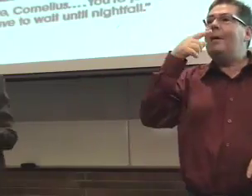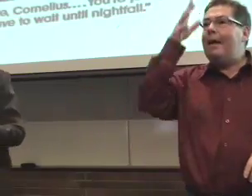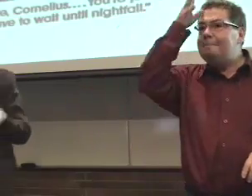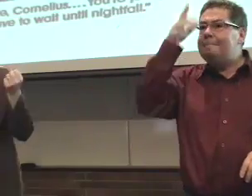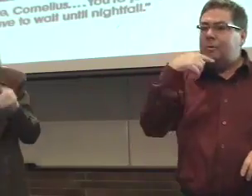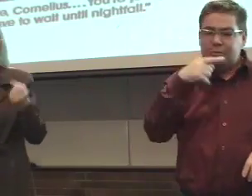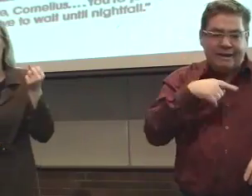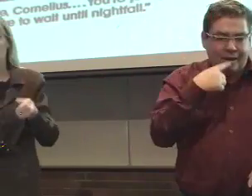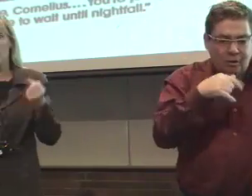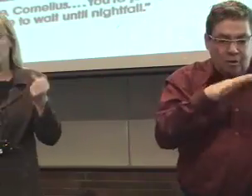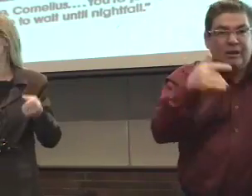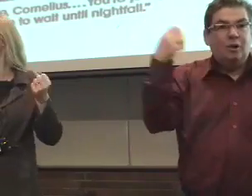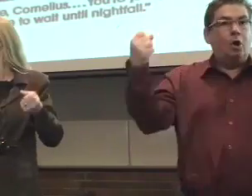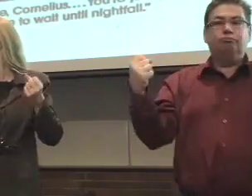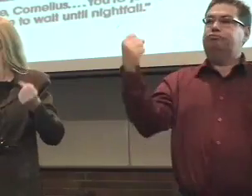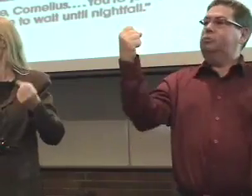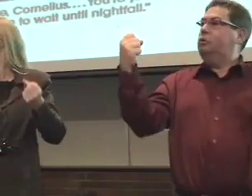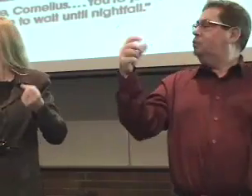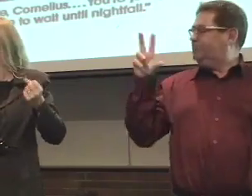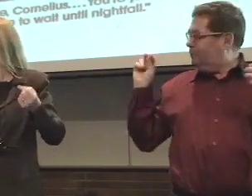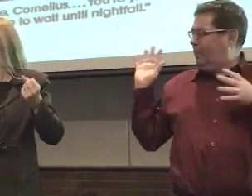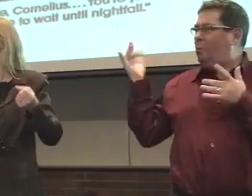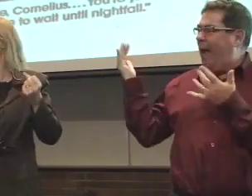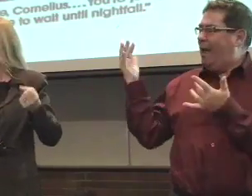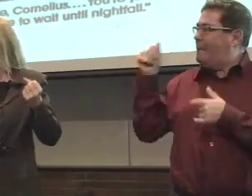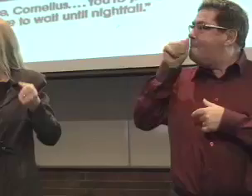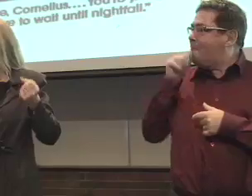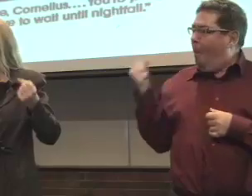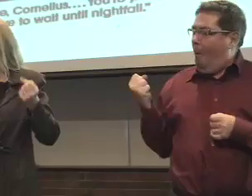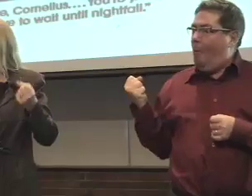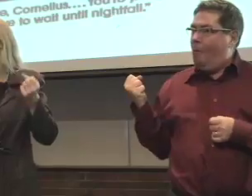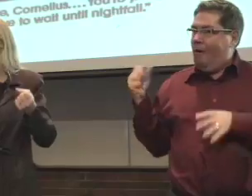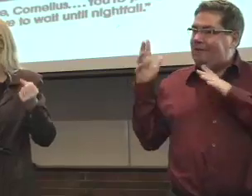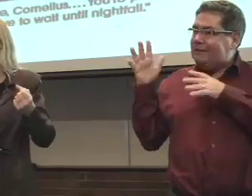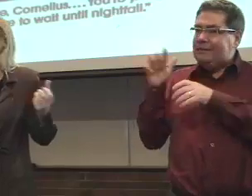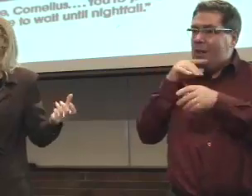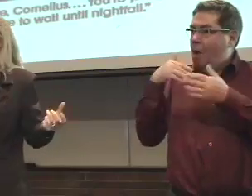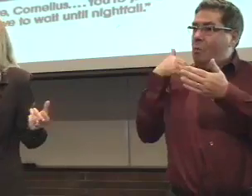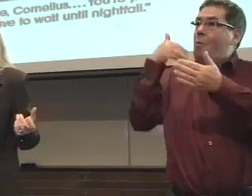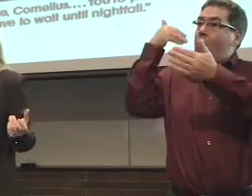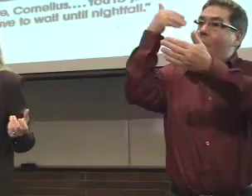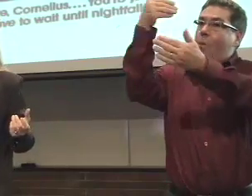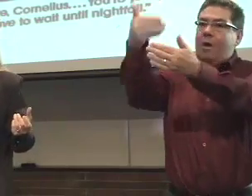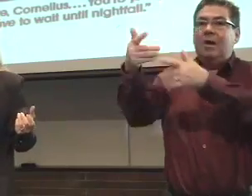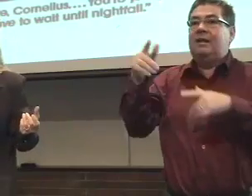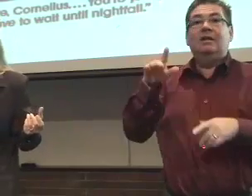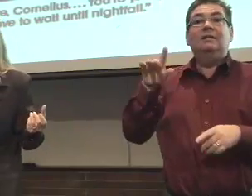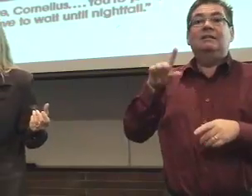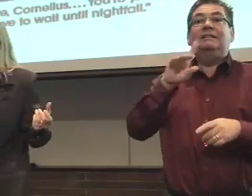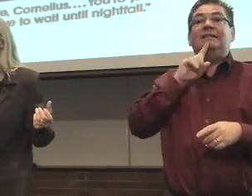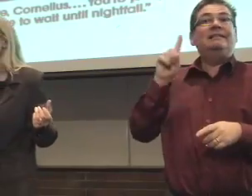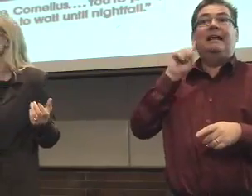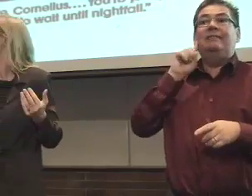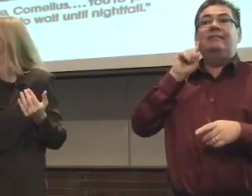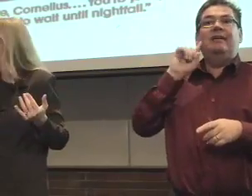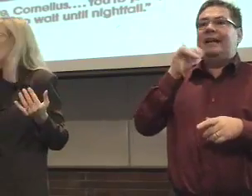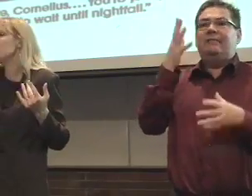you know, you're driving the car, no, wait, you're going to hold it, no, you're going to wait. You never say that to deaf kids. You know, wait, well, I mean, you would